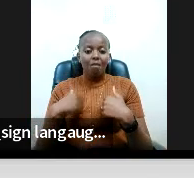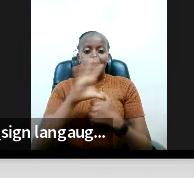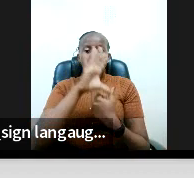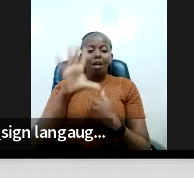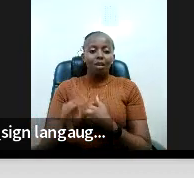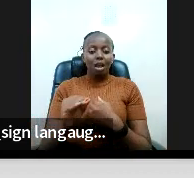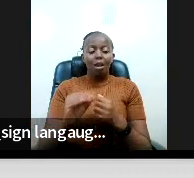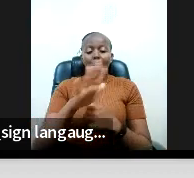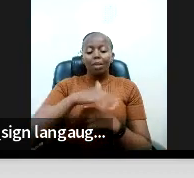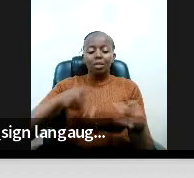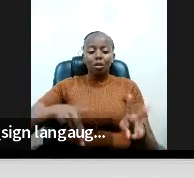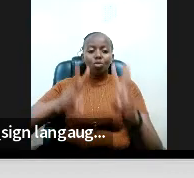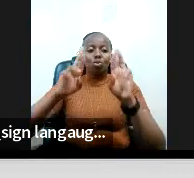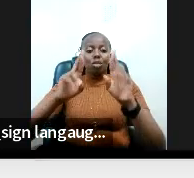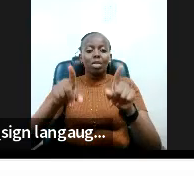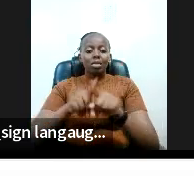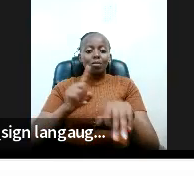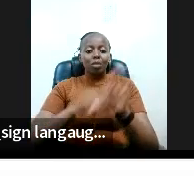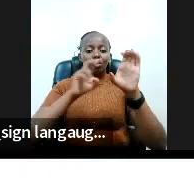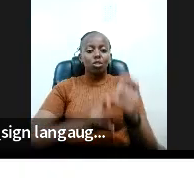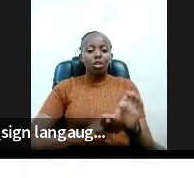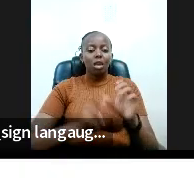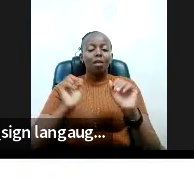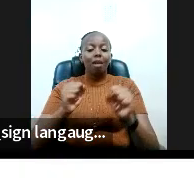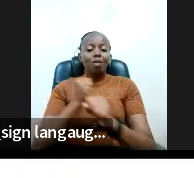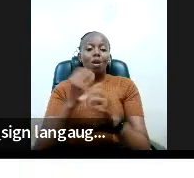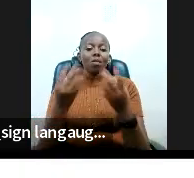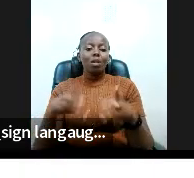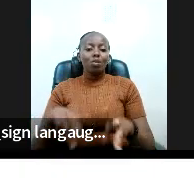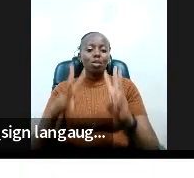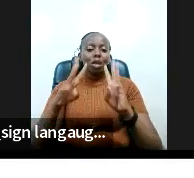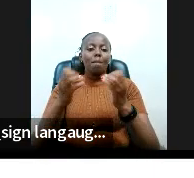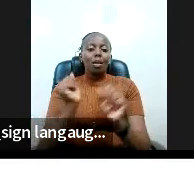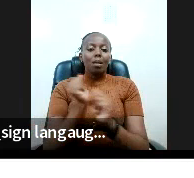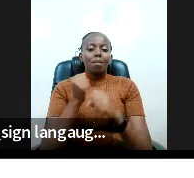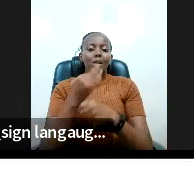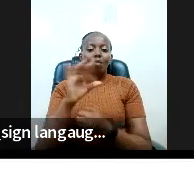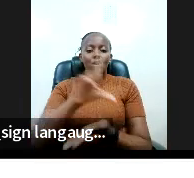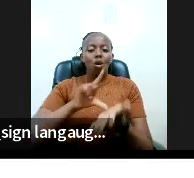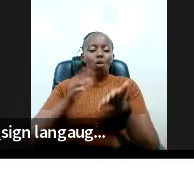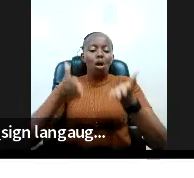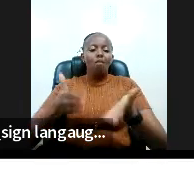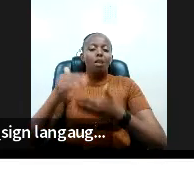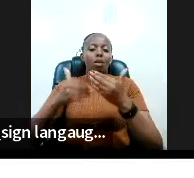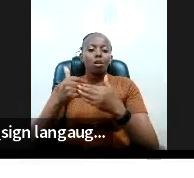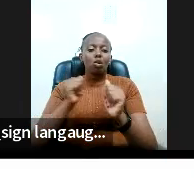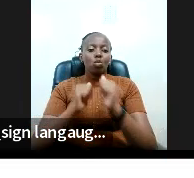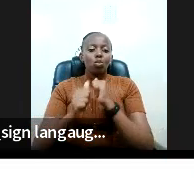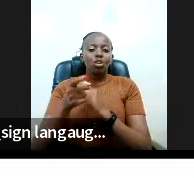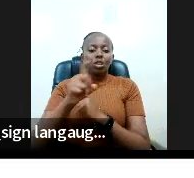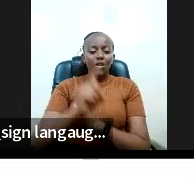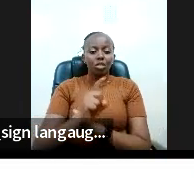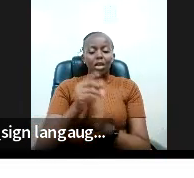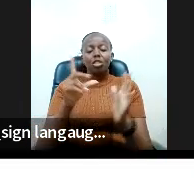terrains. Our chairs are multifunctional and are mostly made up with local available materials, which increase